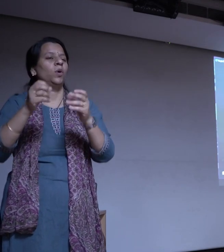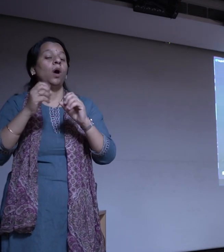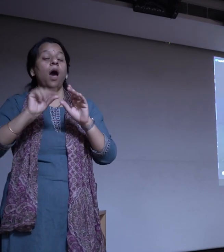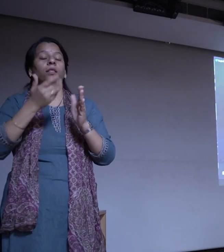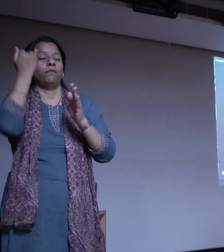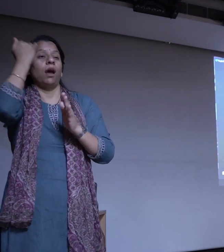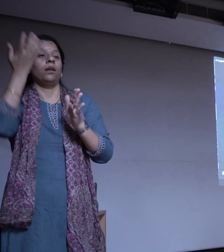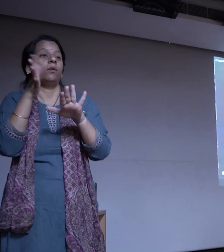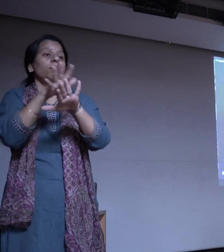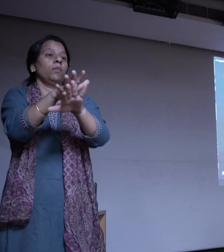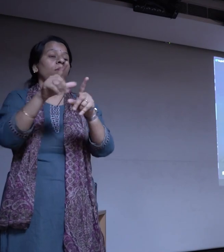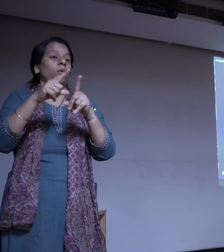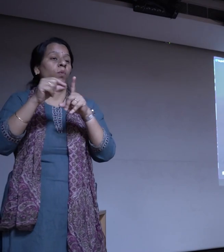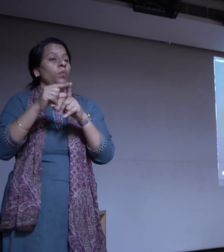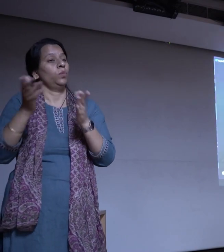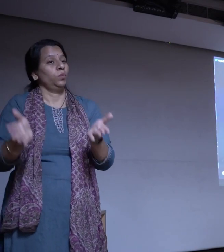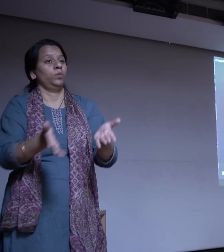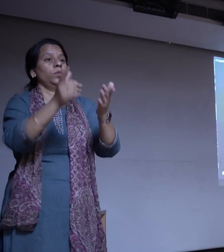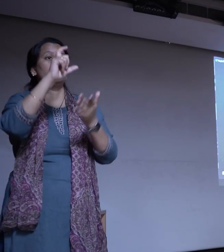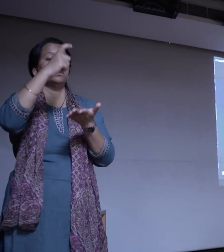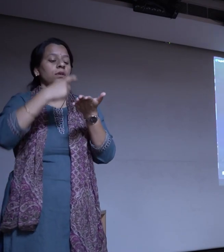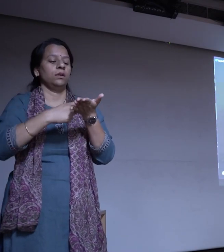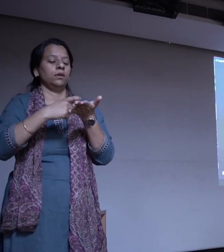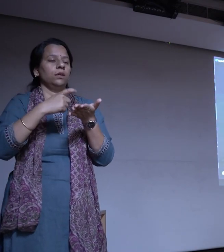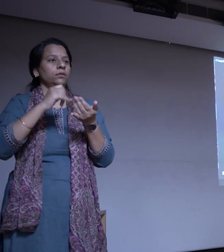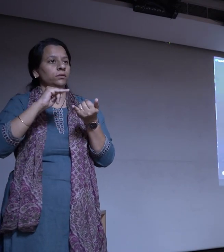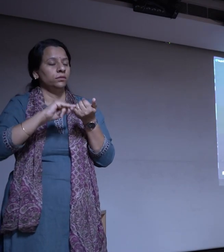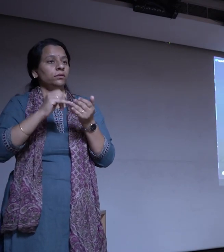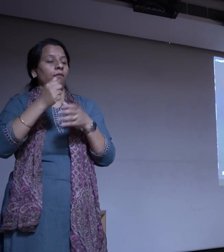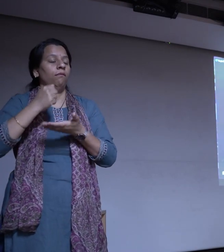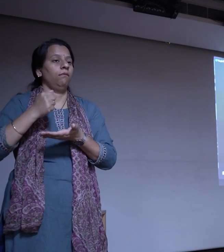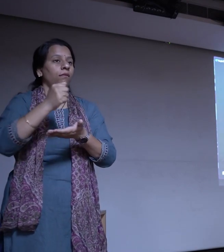develop CSR fund is actually rning in this field